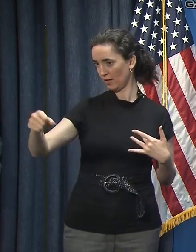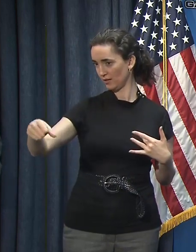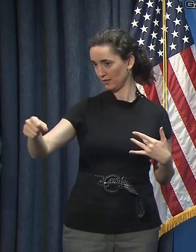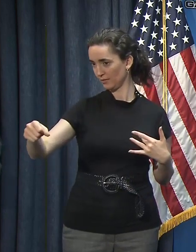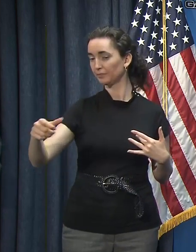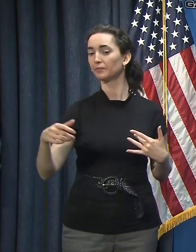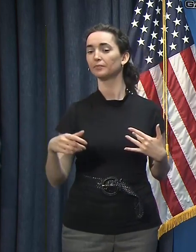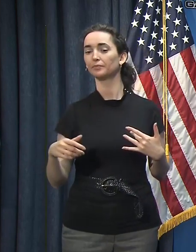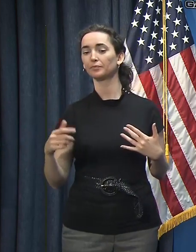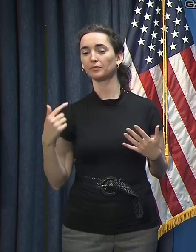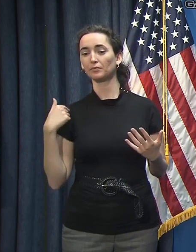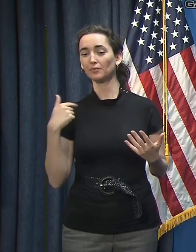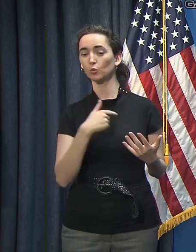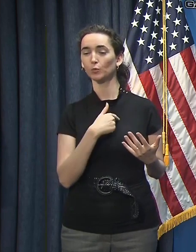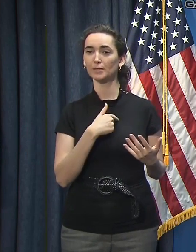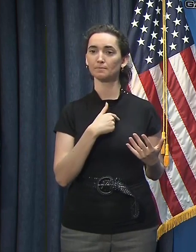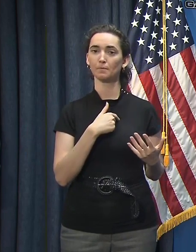and looking for